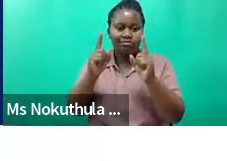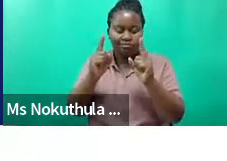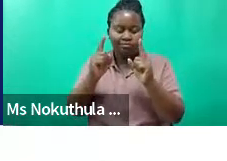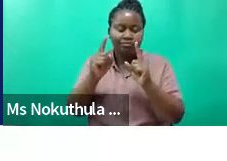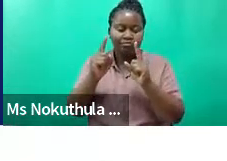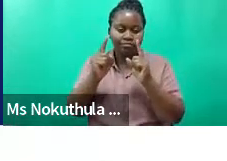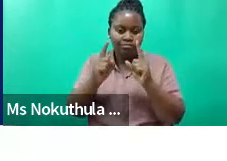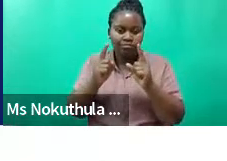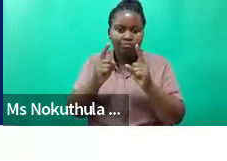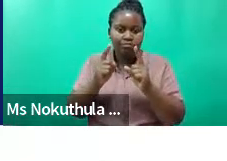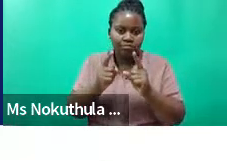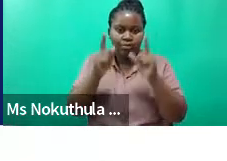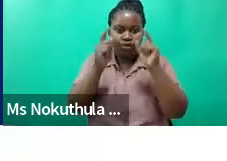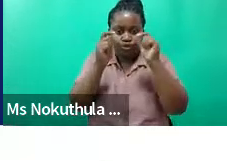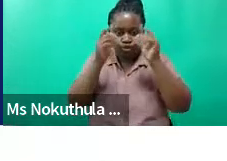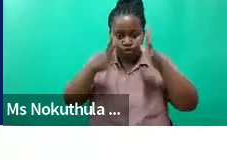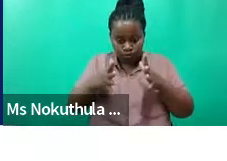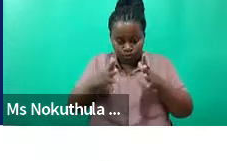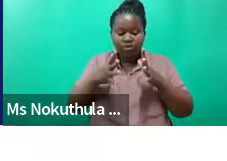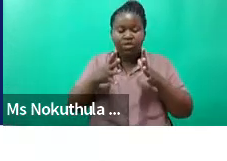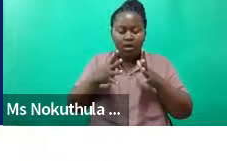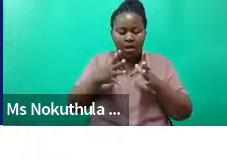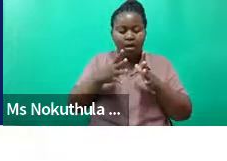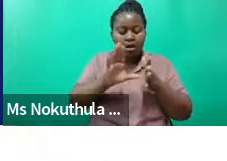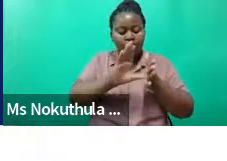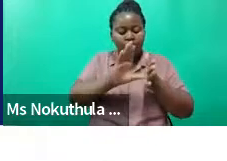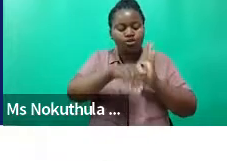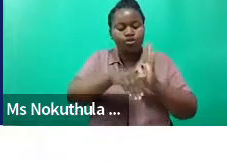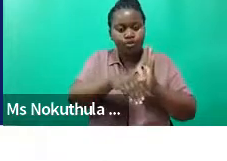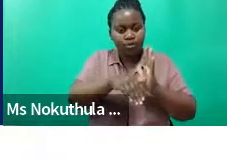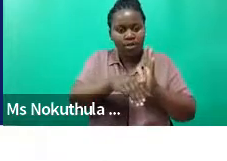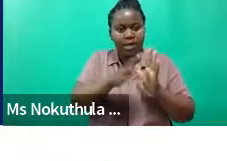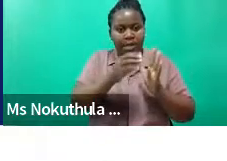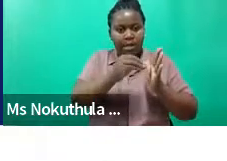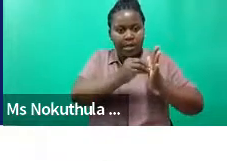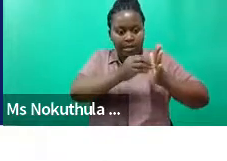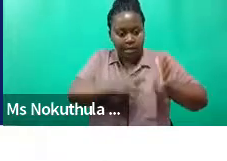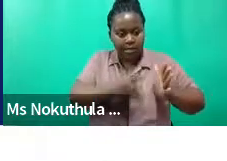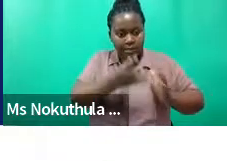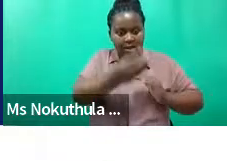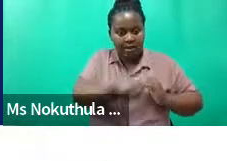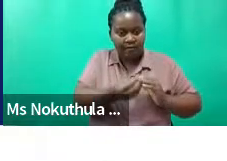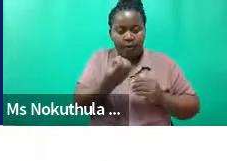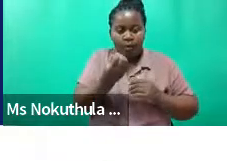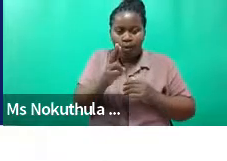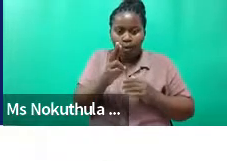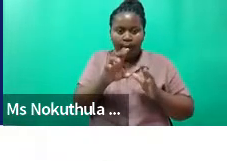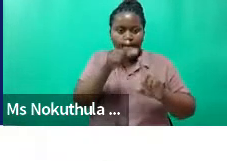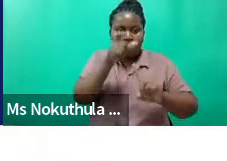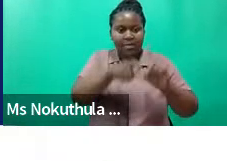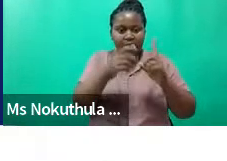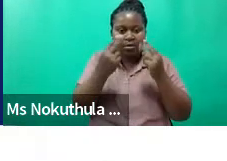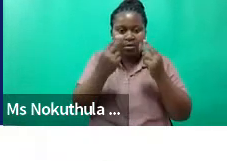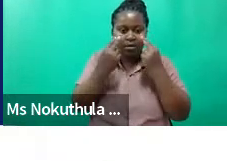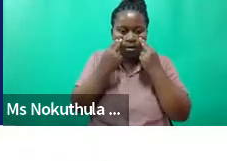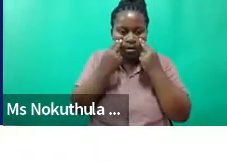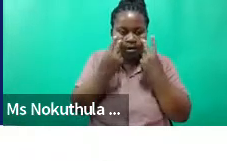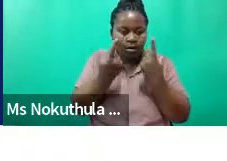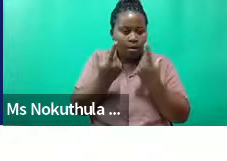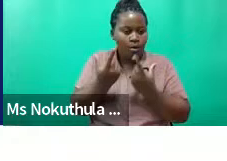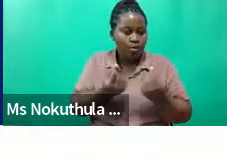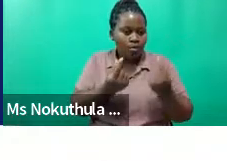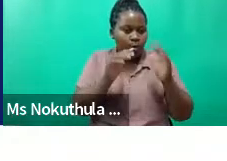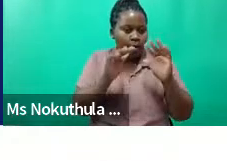be tutoring a student with a disability or somebody who is partially sighted, for example. And so how do I go about tutoring